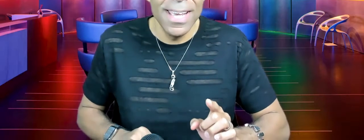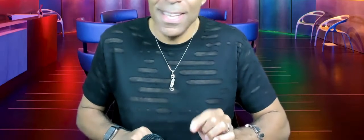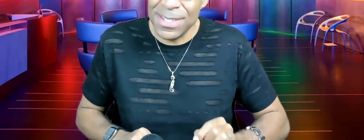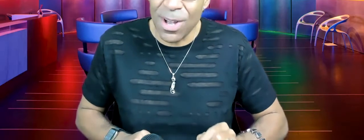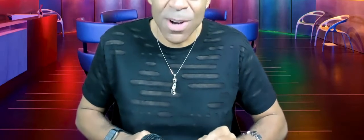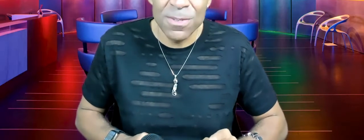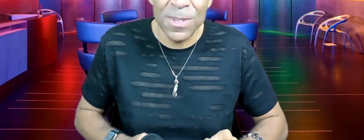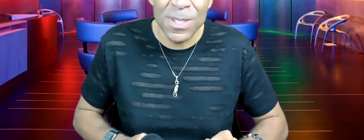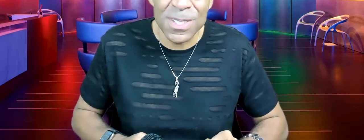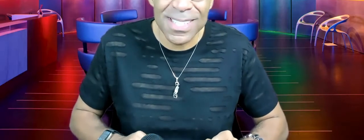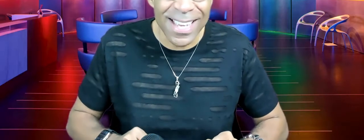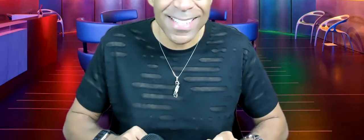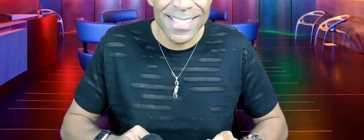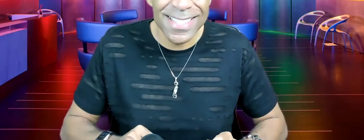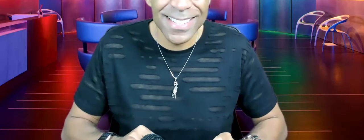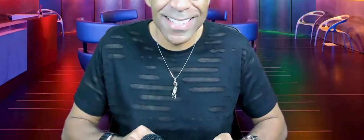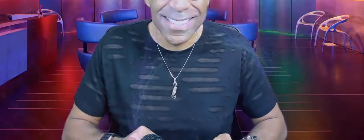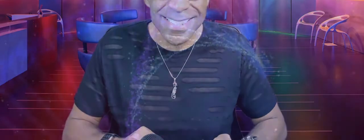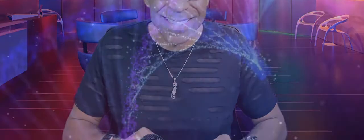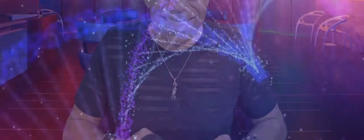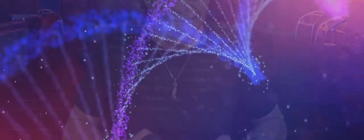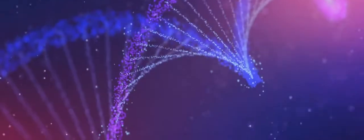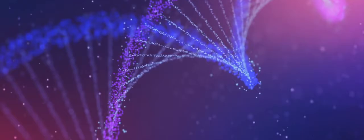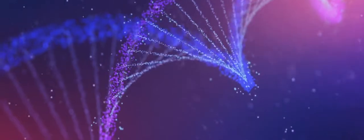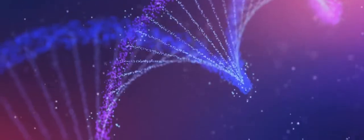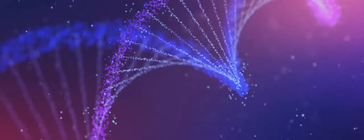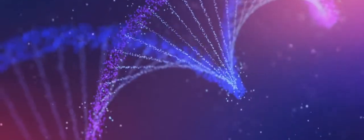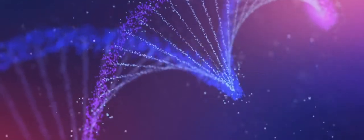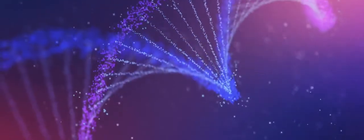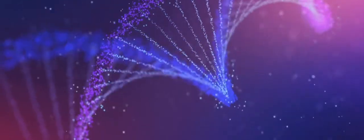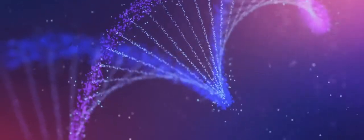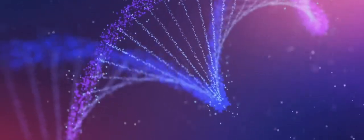this is Artful Science.